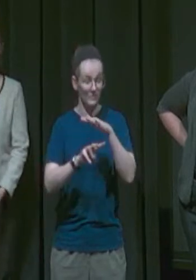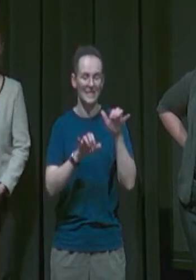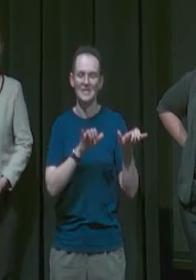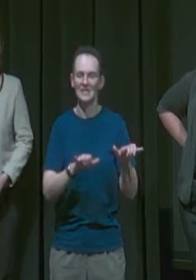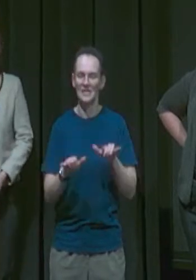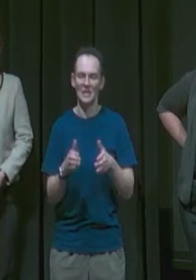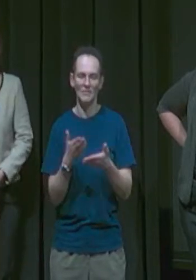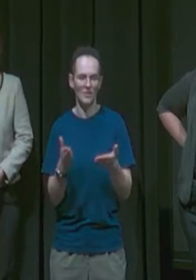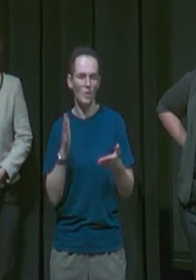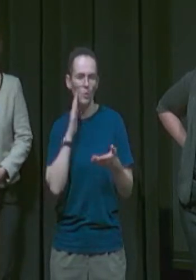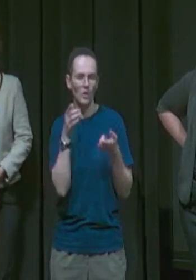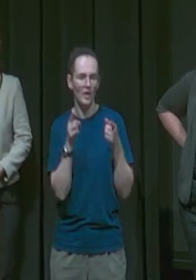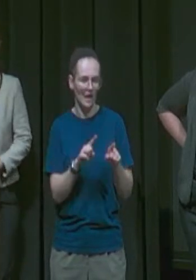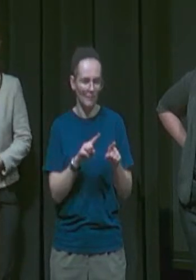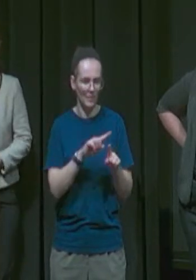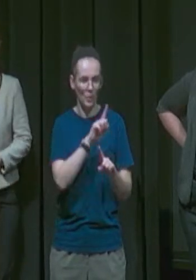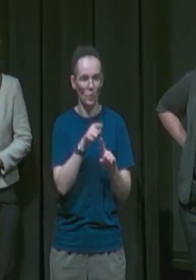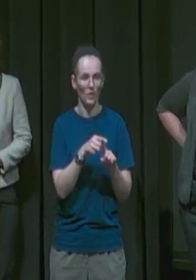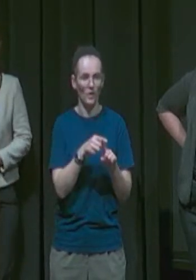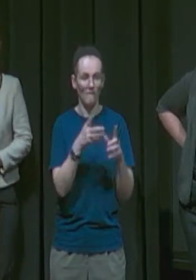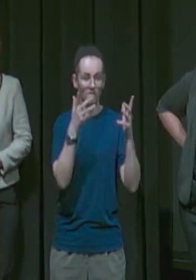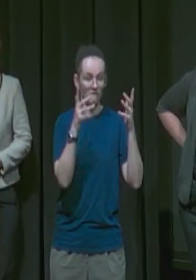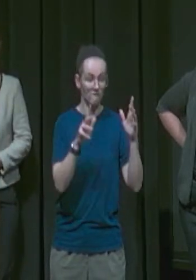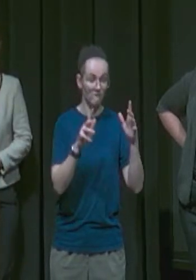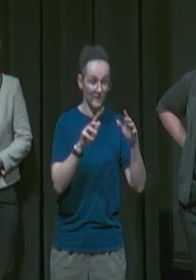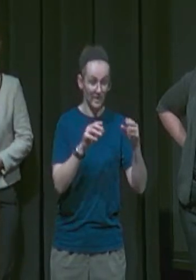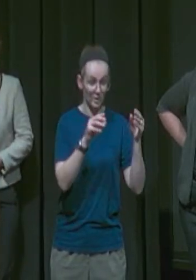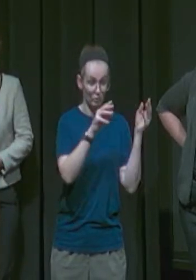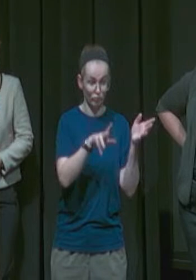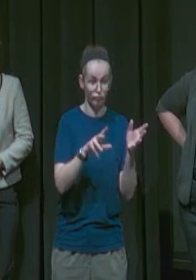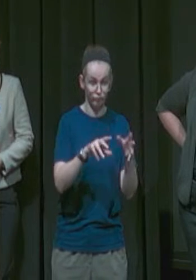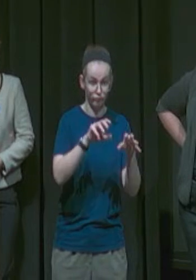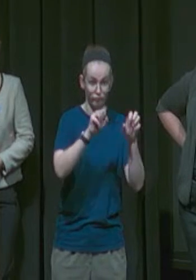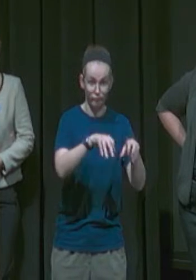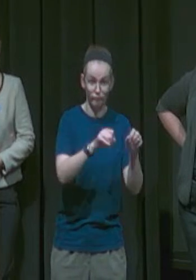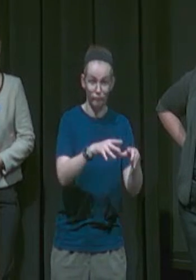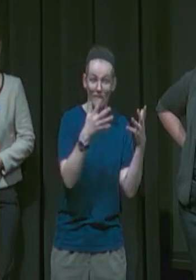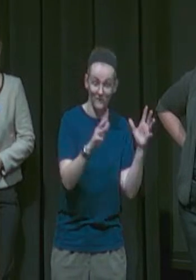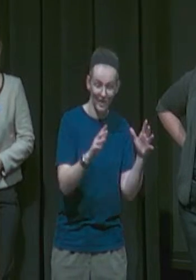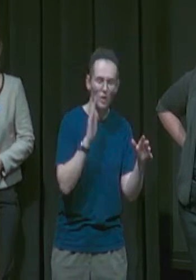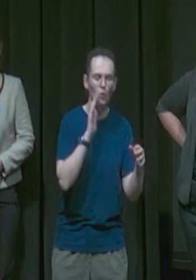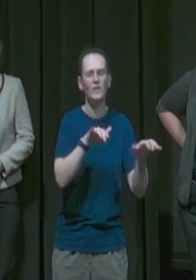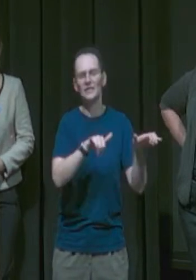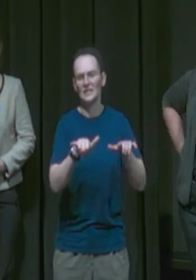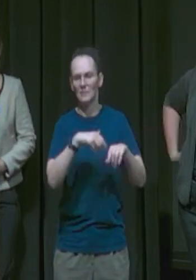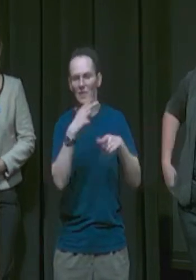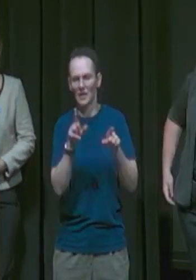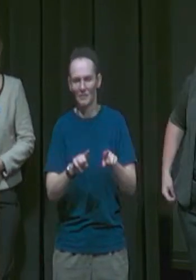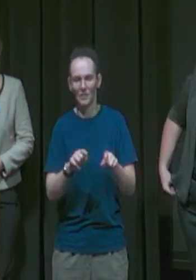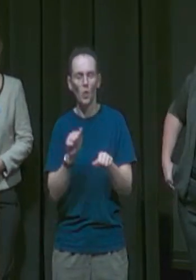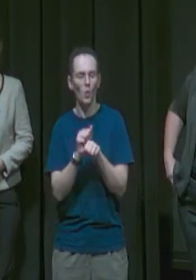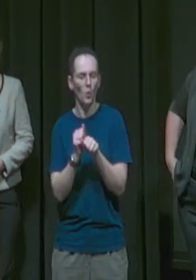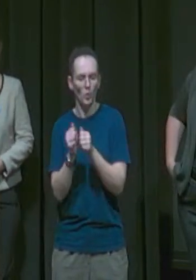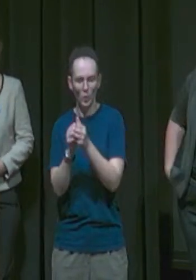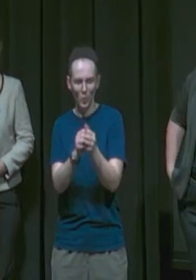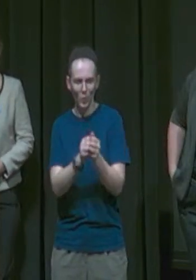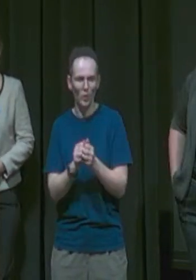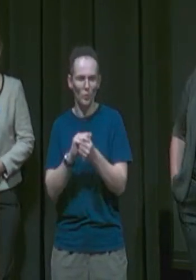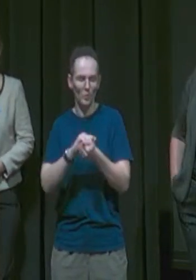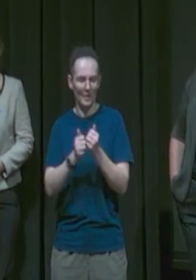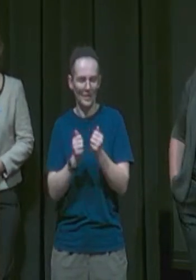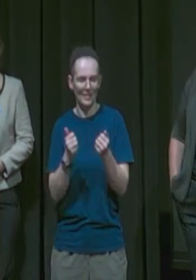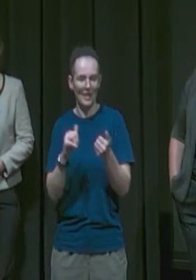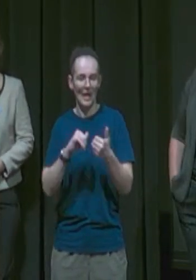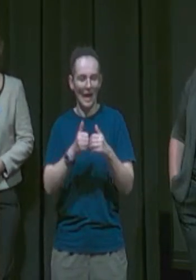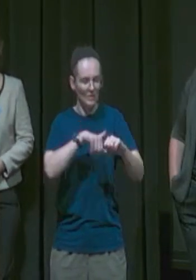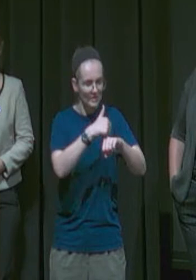thing being done with that area, with the sediment. As a matter of fact, we work closely with how they're going to place it and what it's